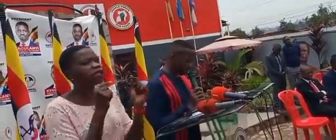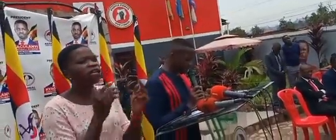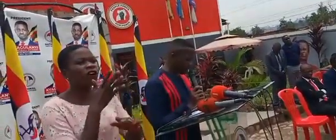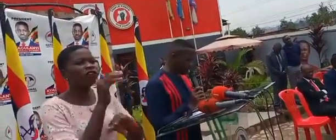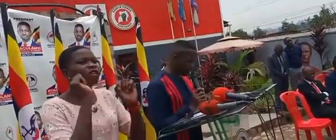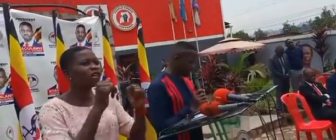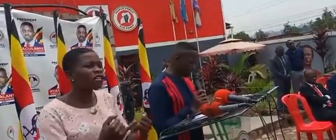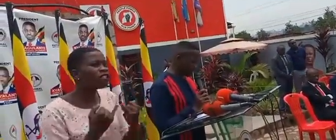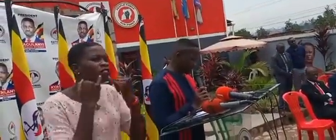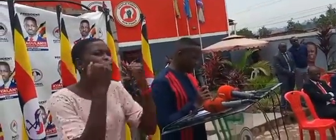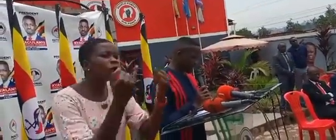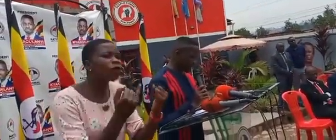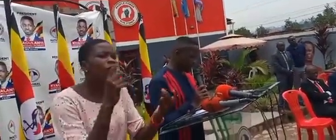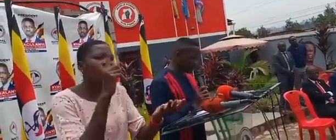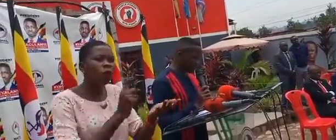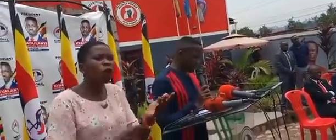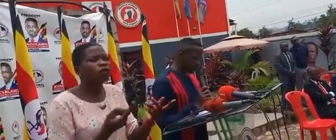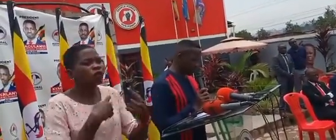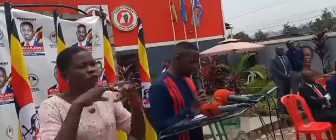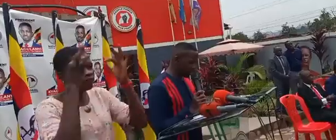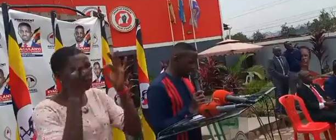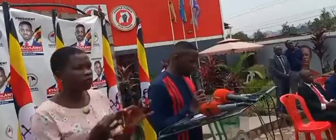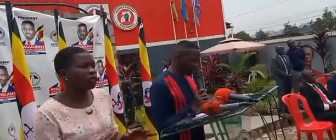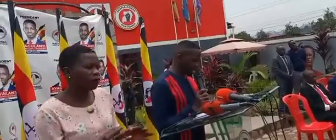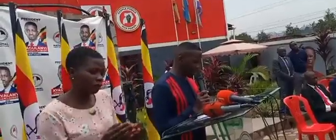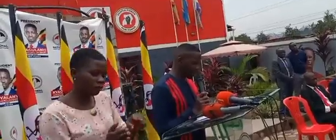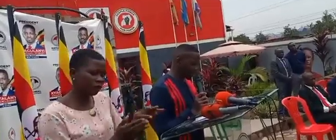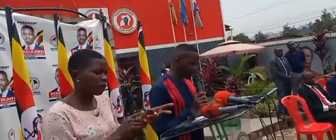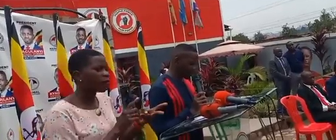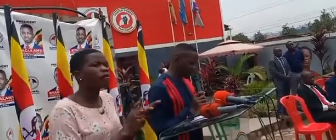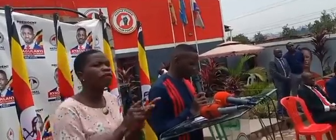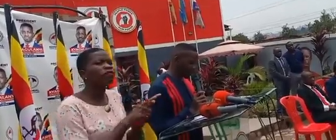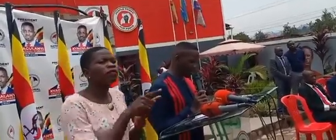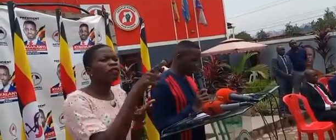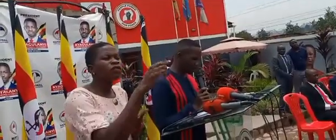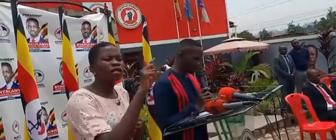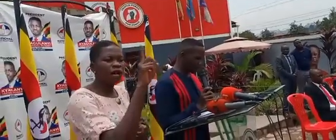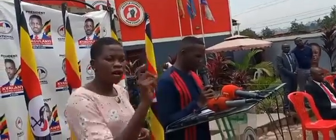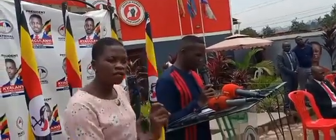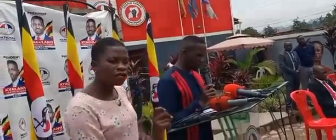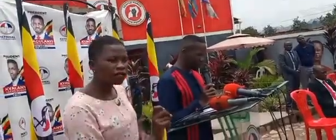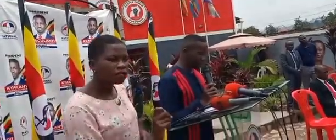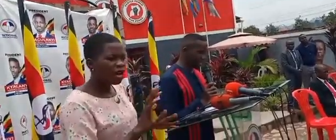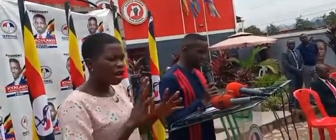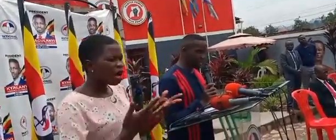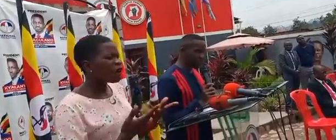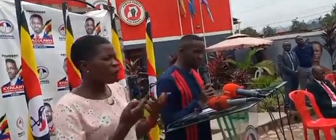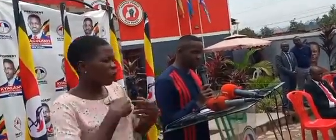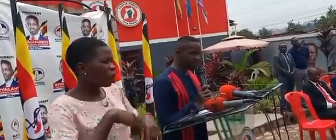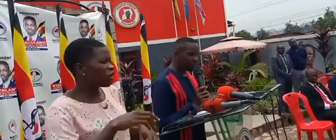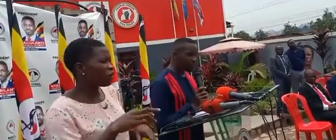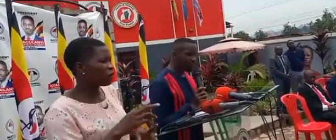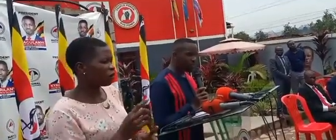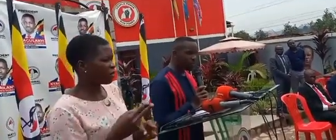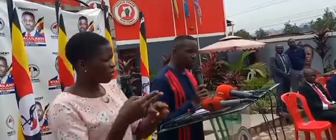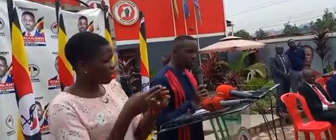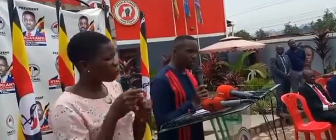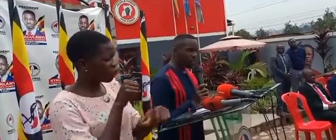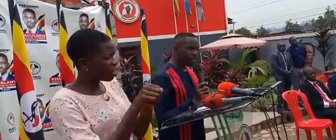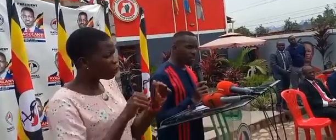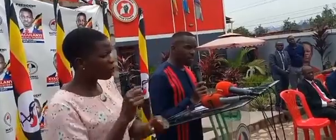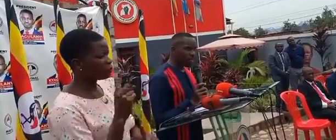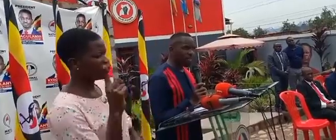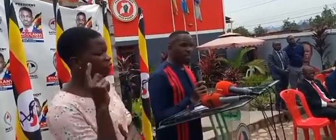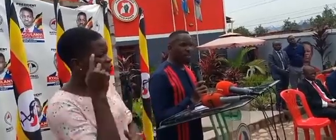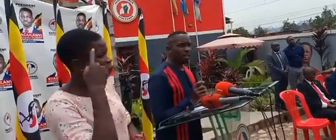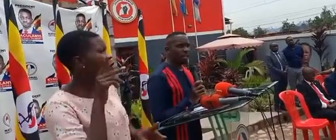our position after that. Derek was asking, how do we guarantee protection of the returnees?